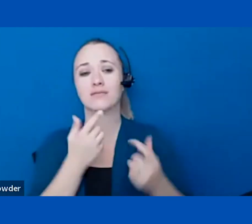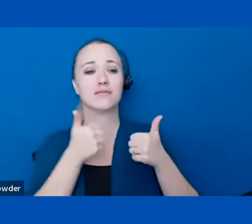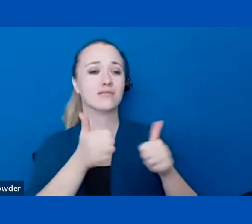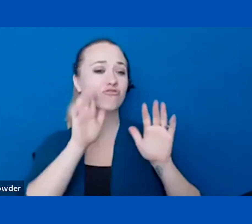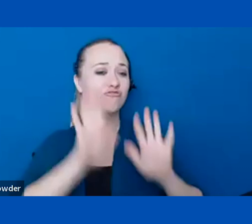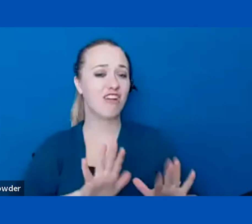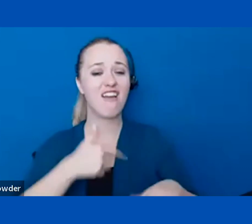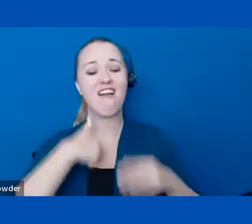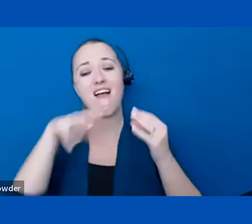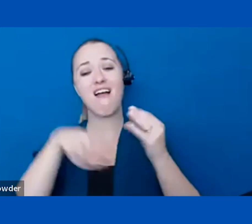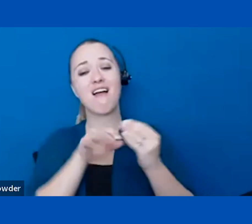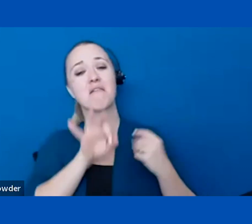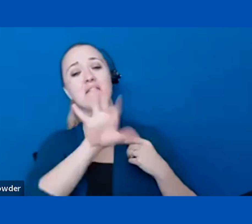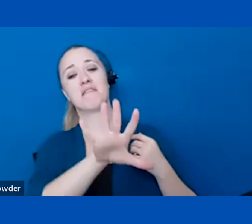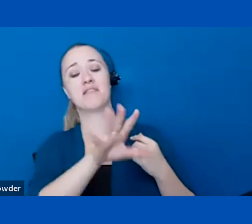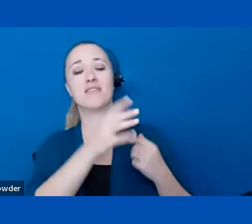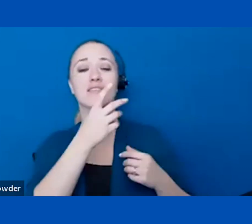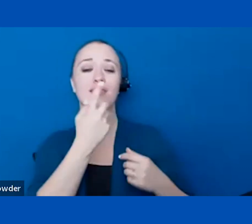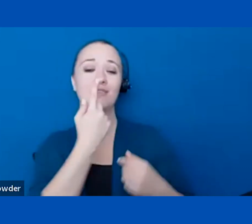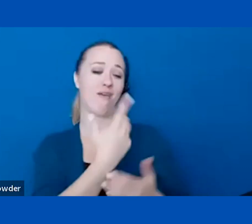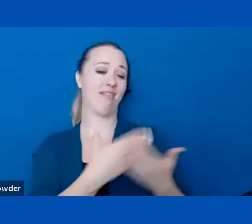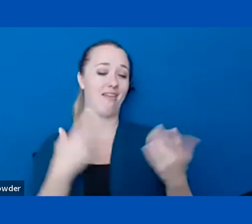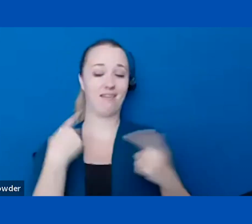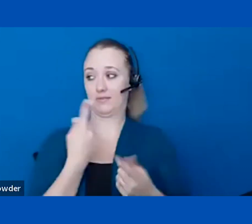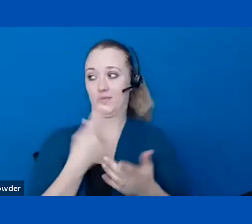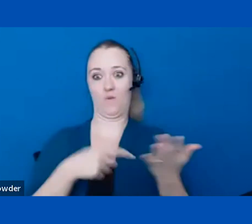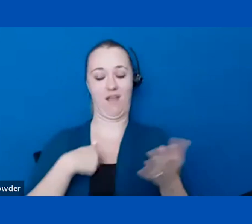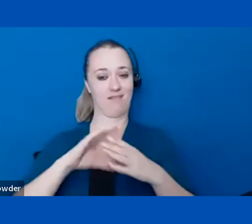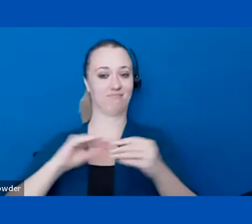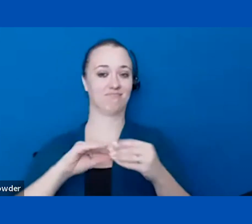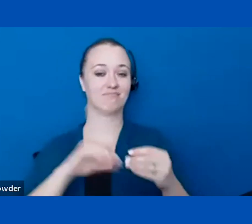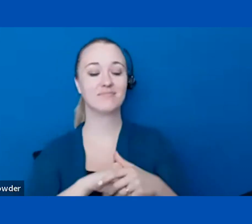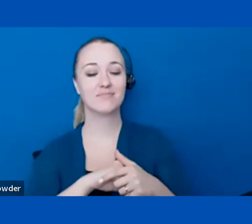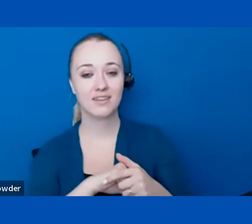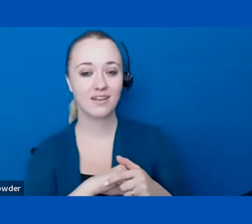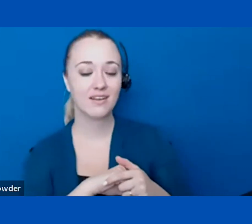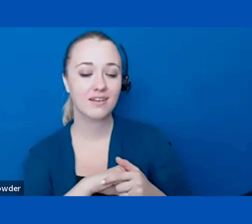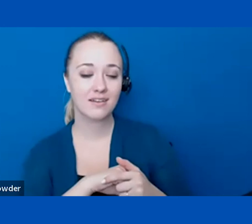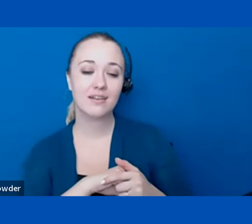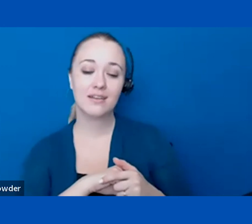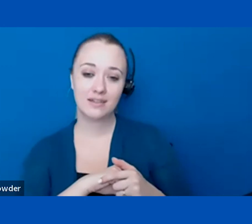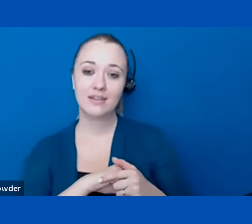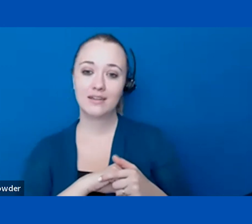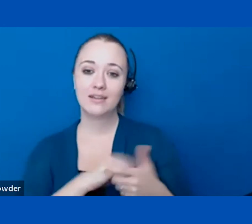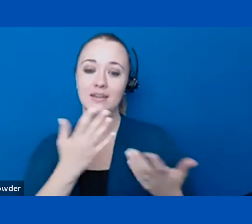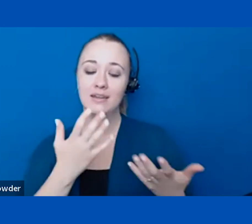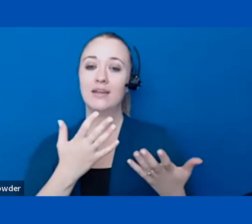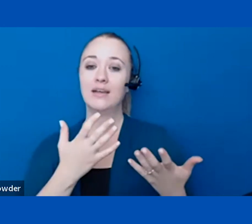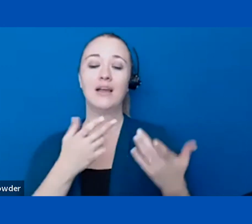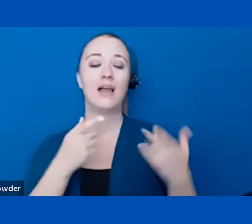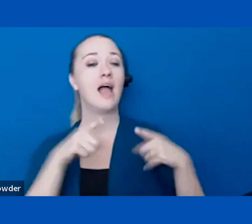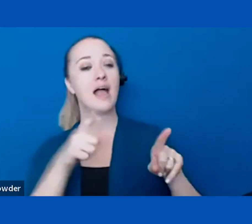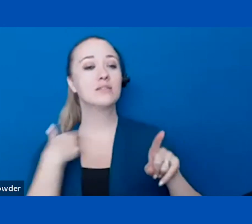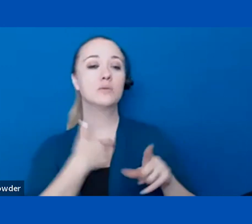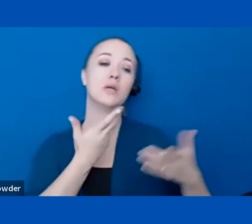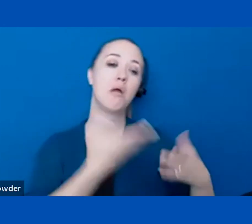thing I want to add in terms of some things that I've been saying. You know, as you know, we leave, like, as you know, this ends, you had listened